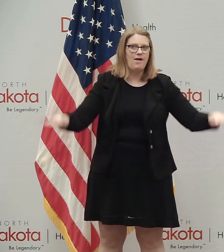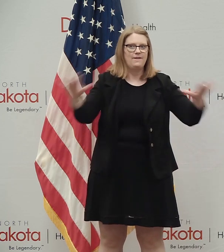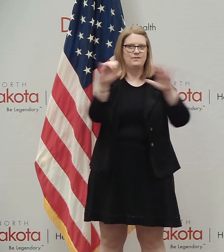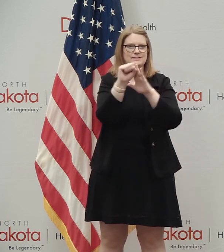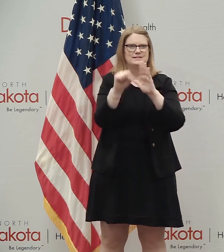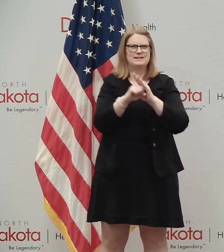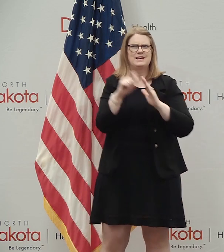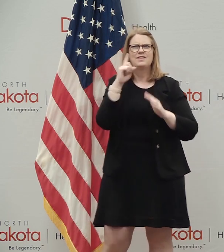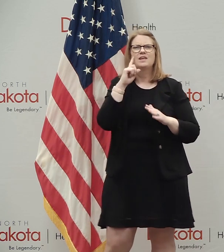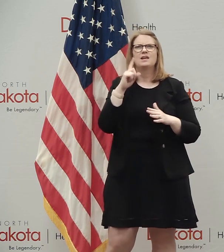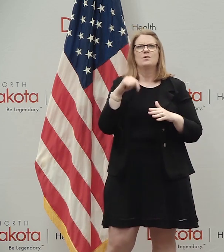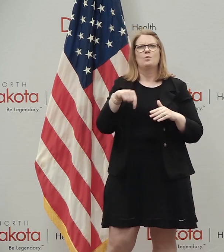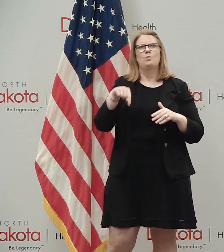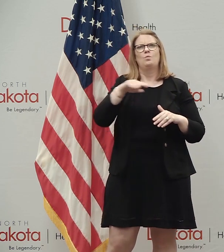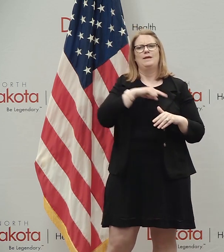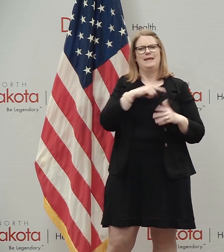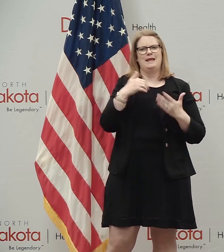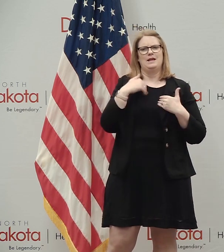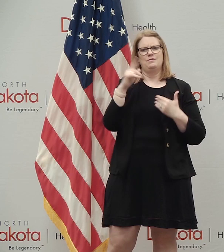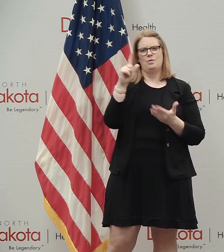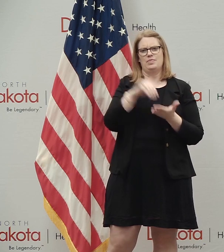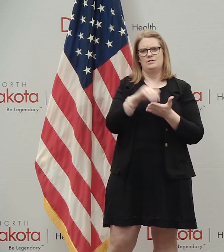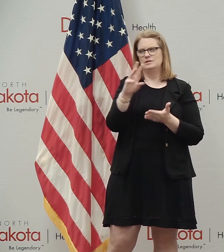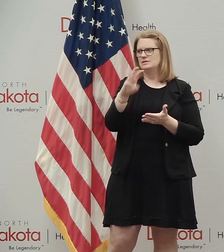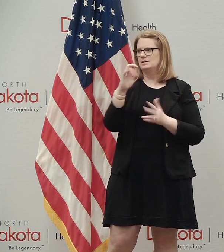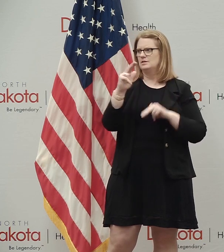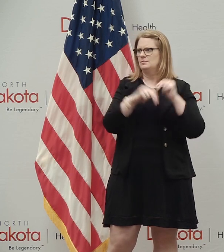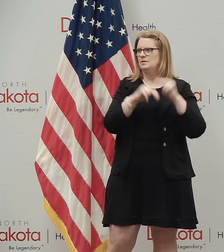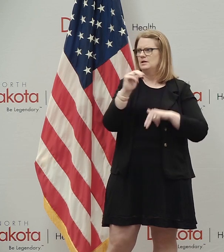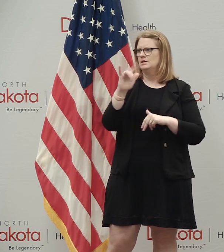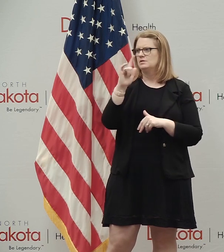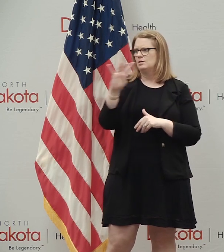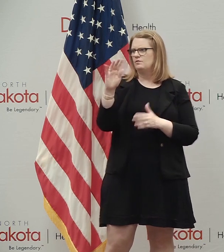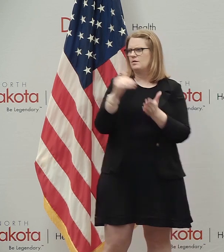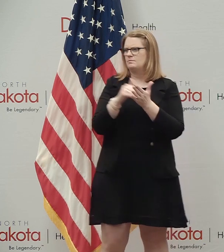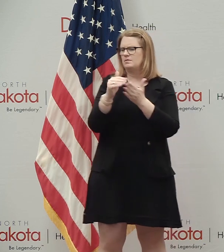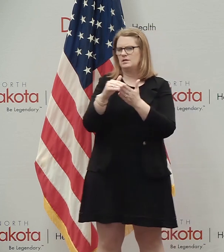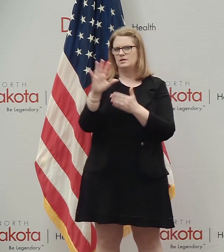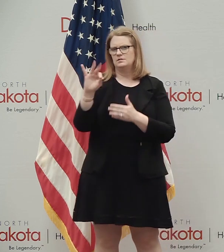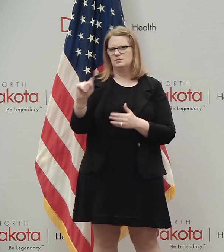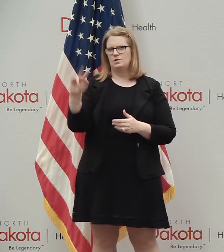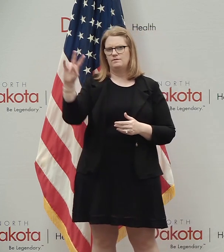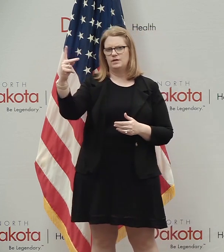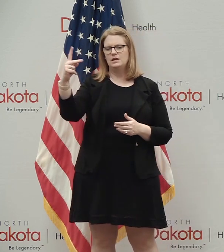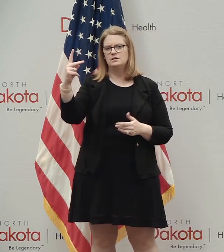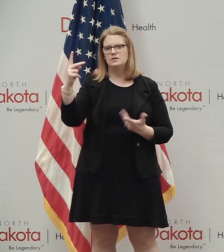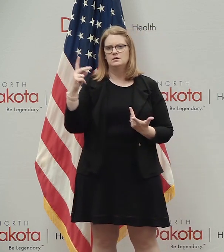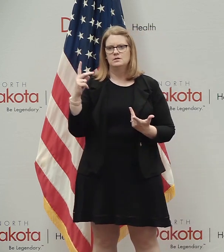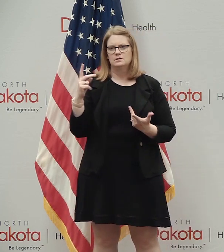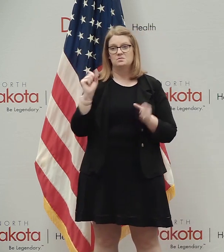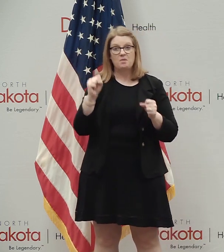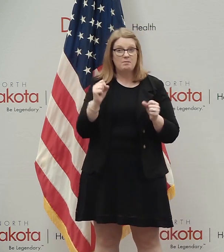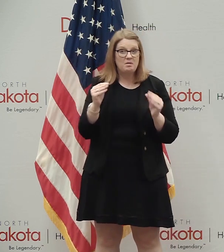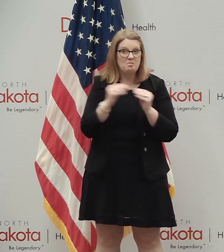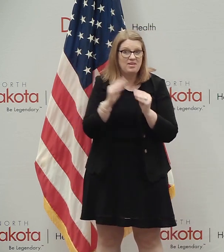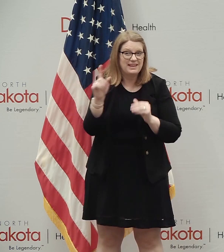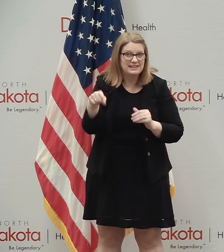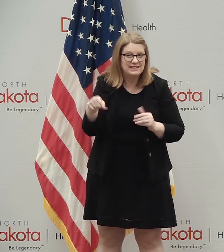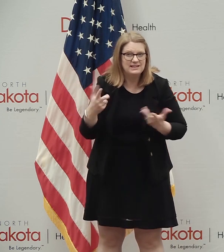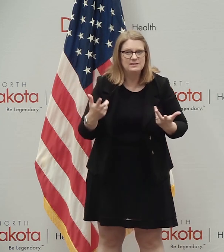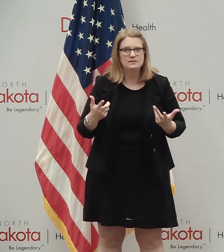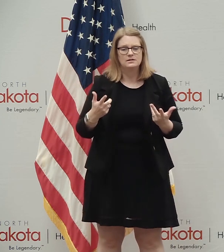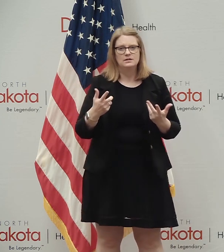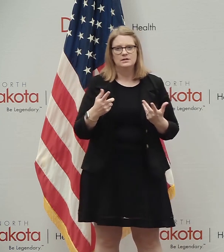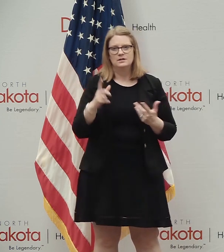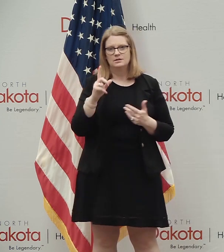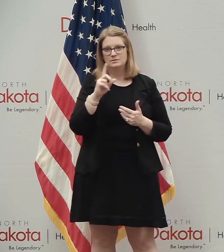owns 1,600 buildings across the state, 24 million square feet, likely more than we need. We've got a real estate